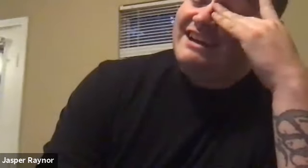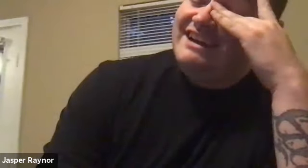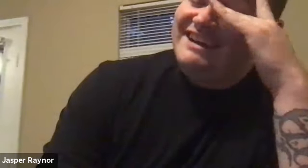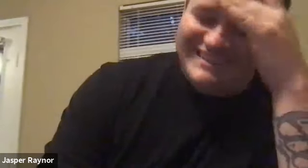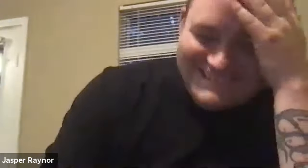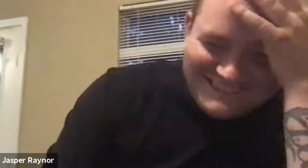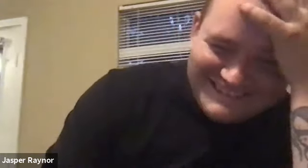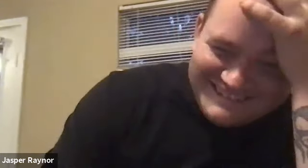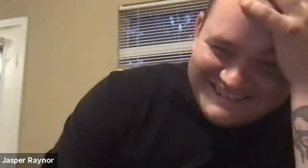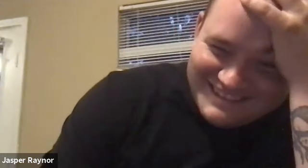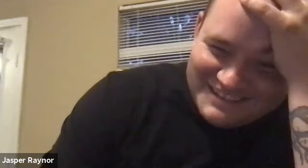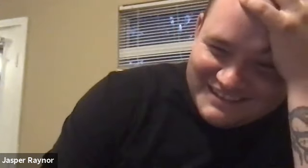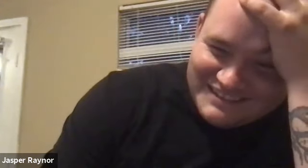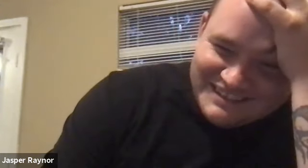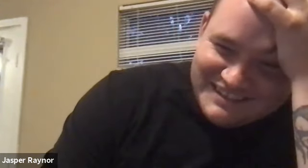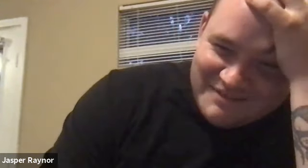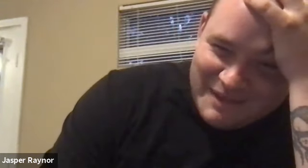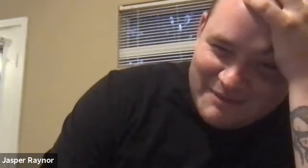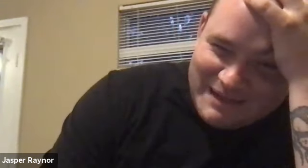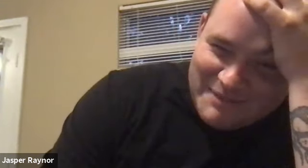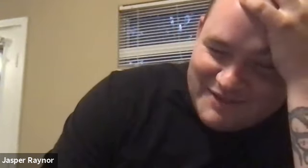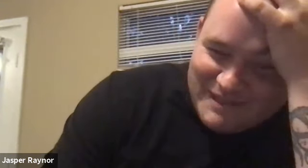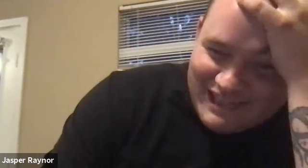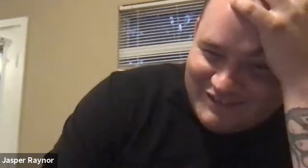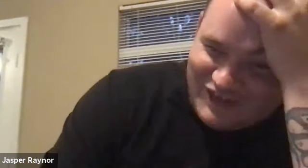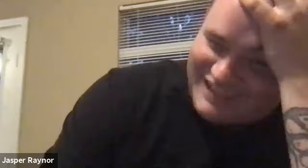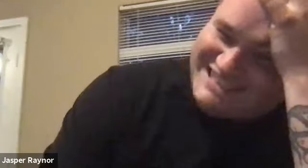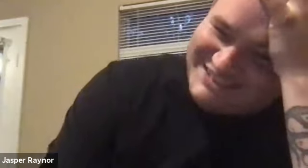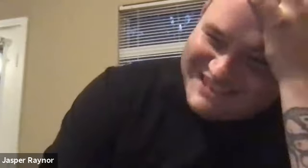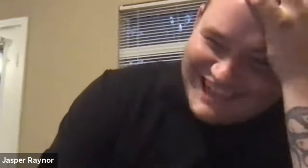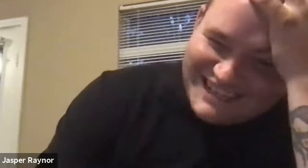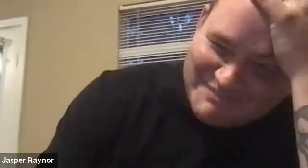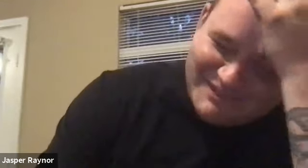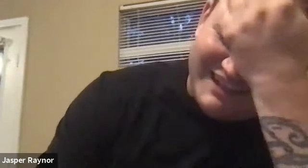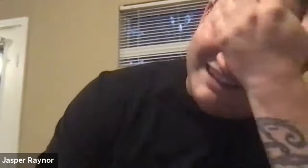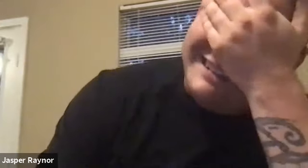Oh man. I mean, I'm having a midlife crisis with chocolate milk, yeah.